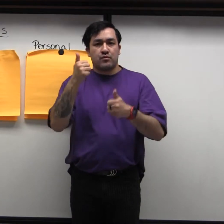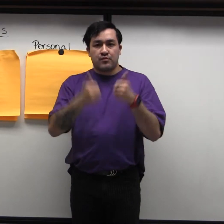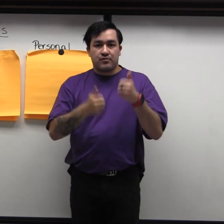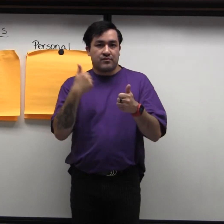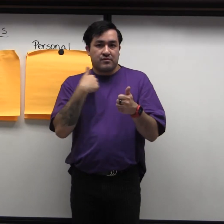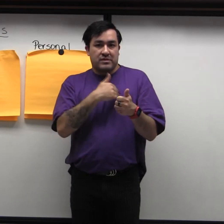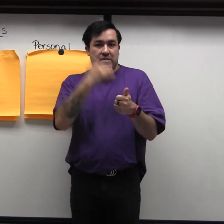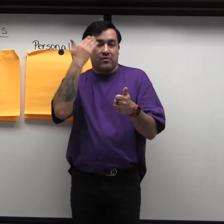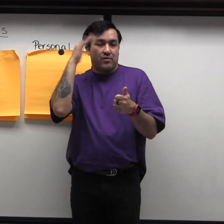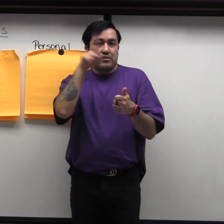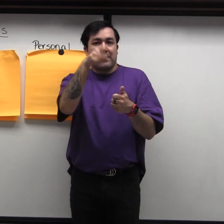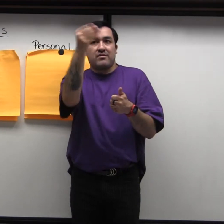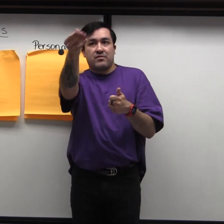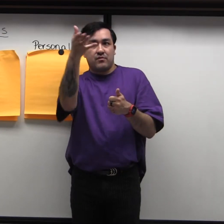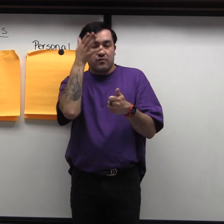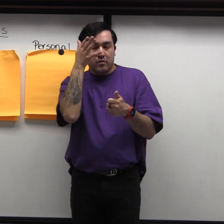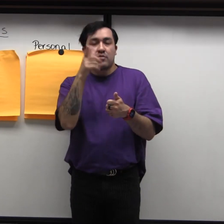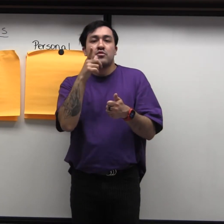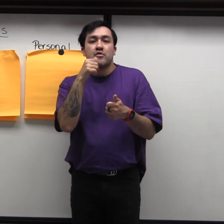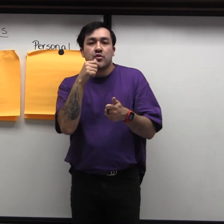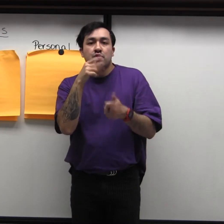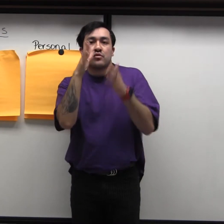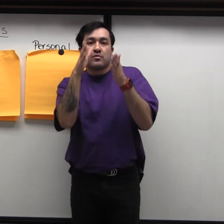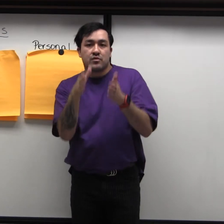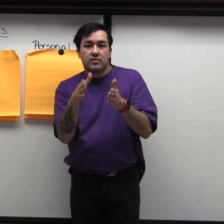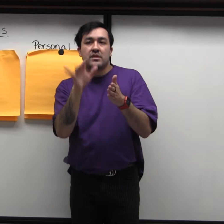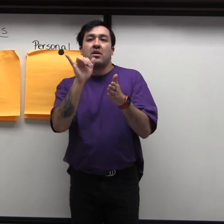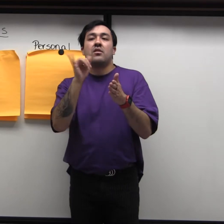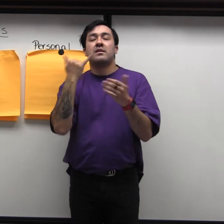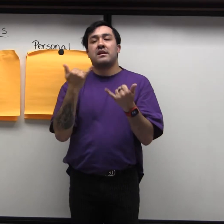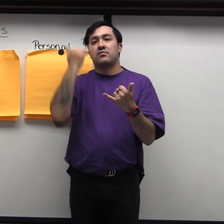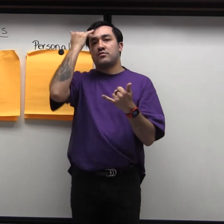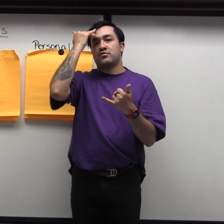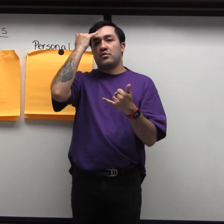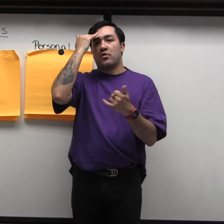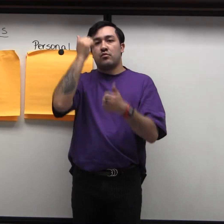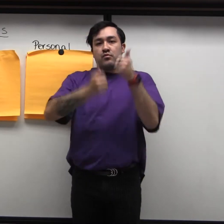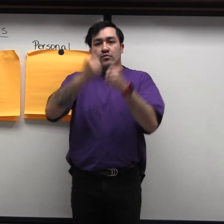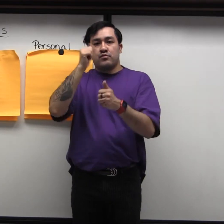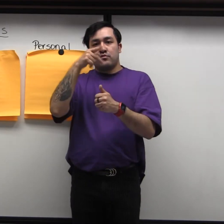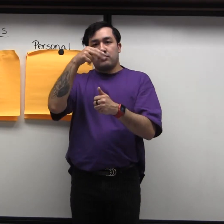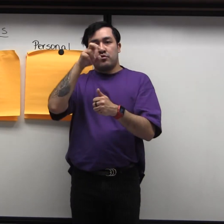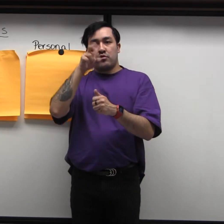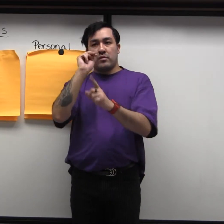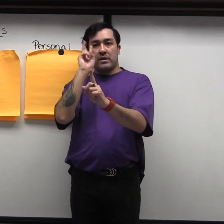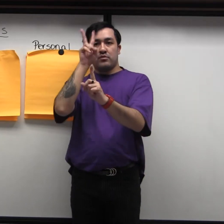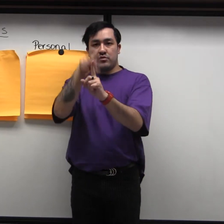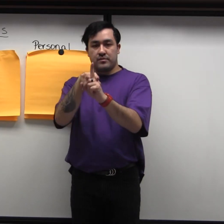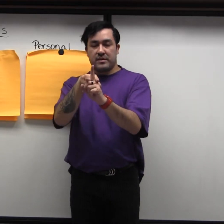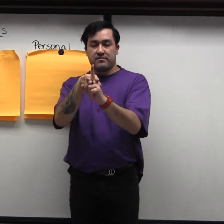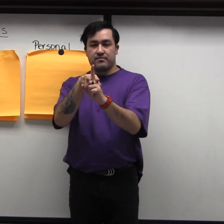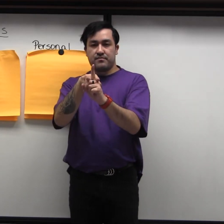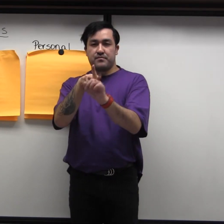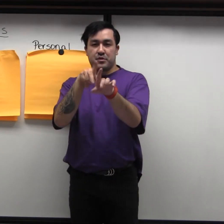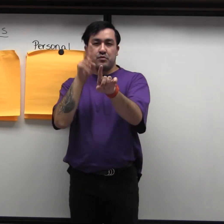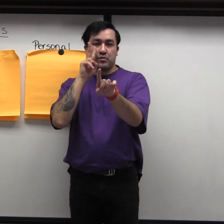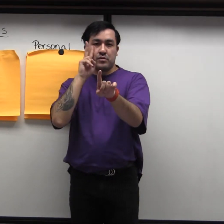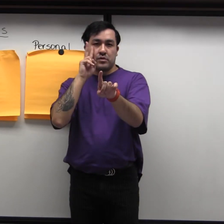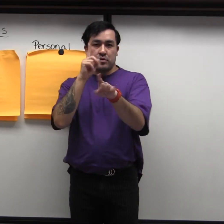apply the meaning to the pronoun. You need to inform the person so they know what pronoun to apply in the English